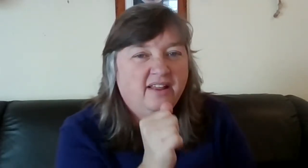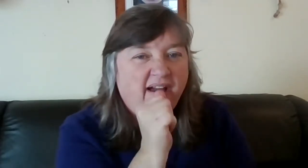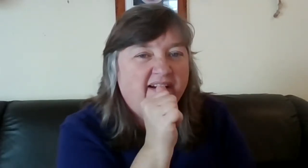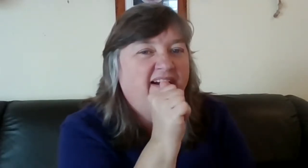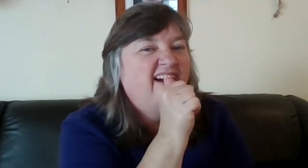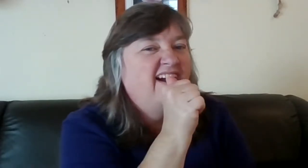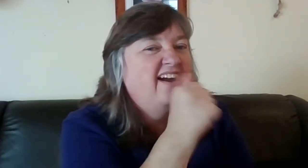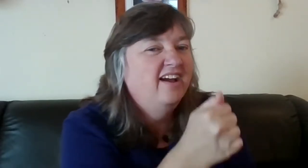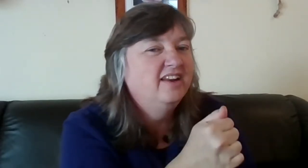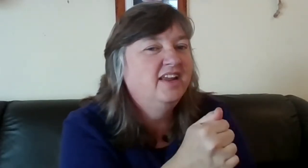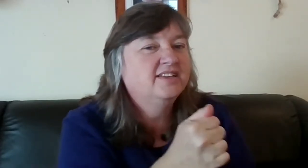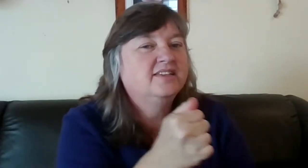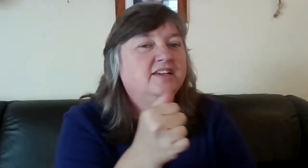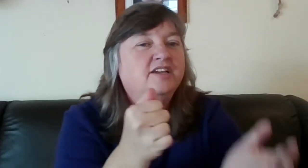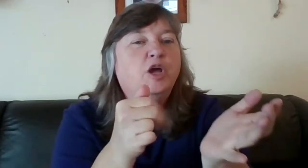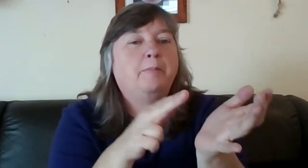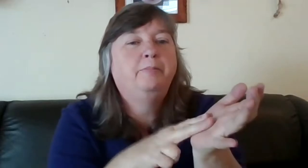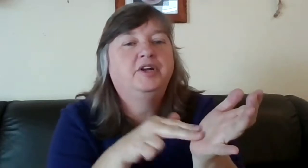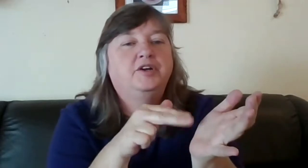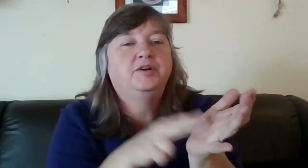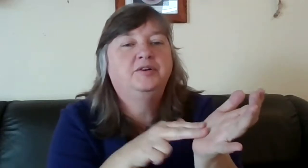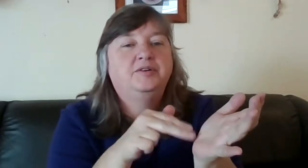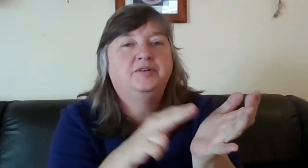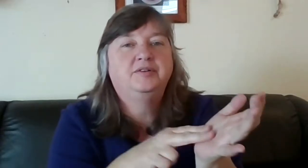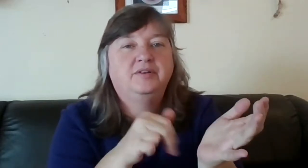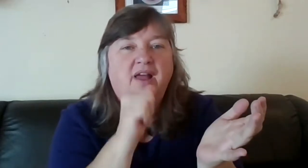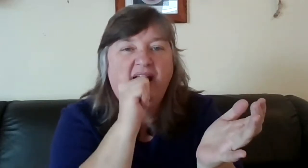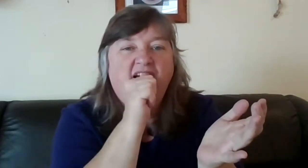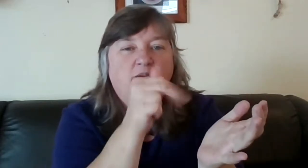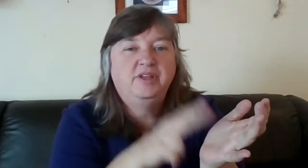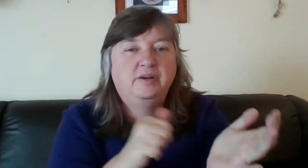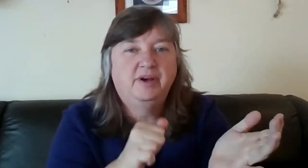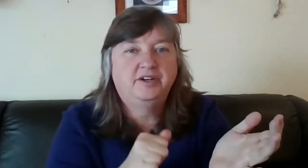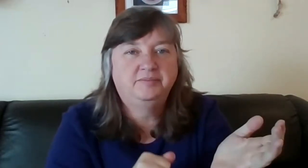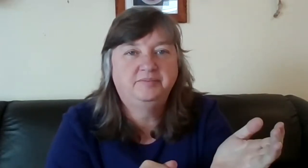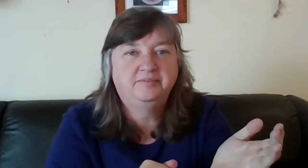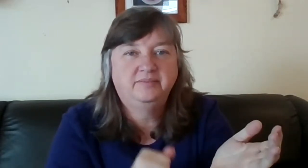nail, nut, butter, peanut butter.